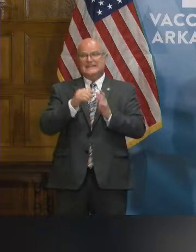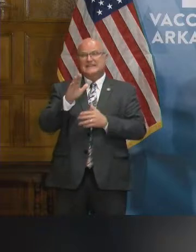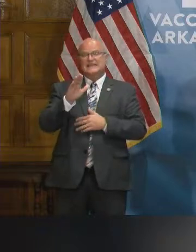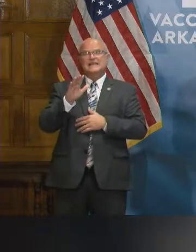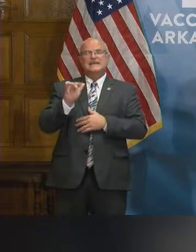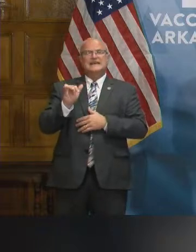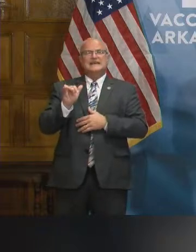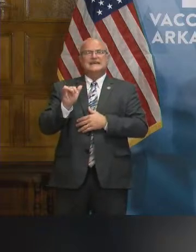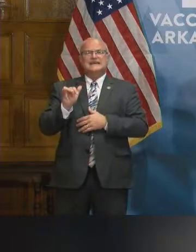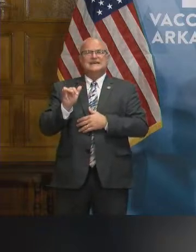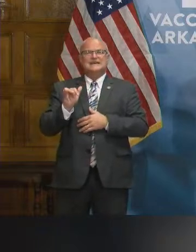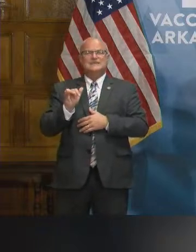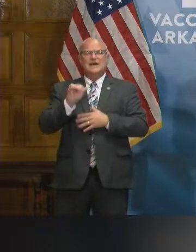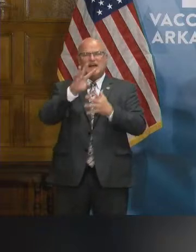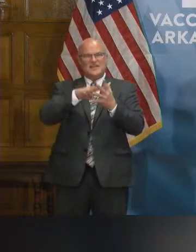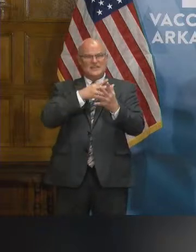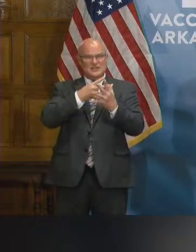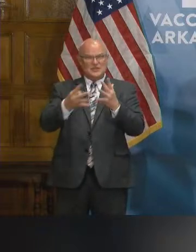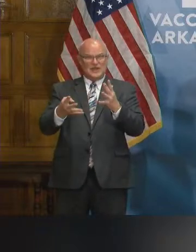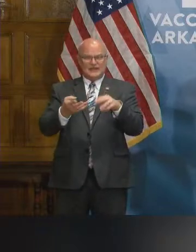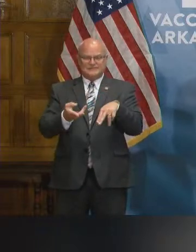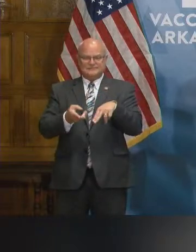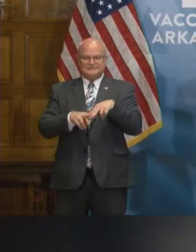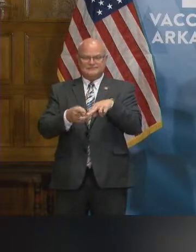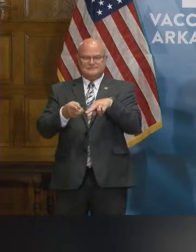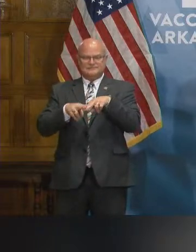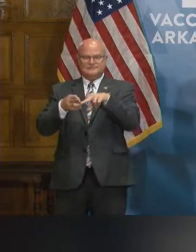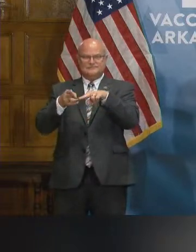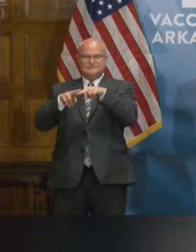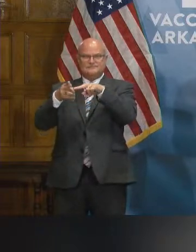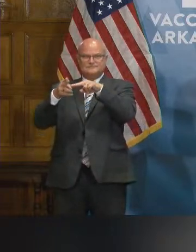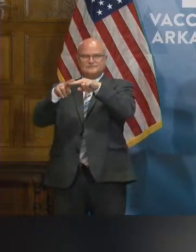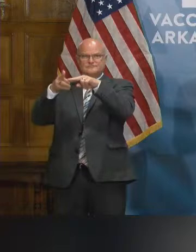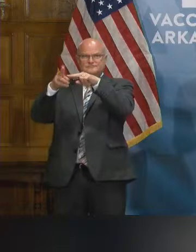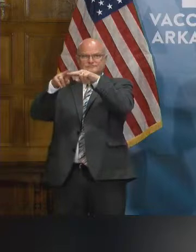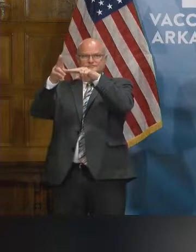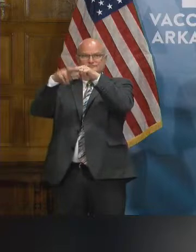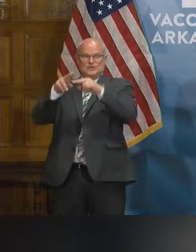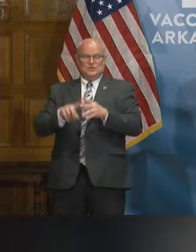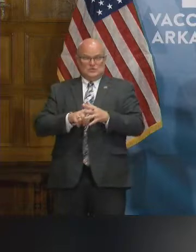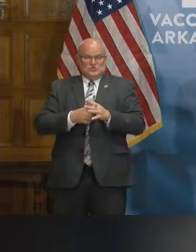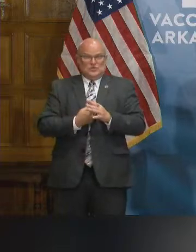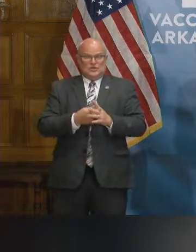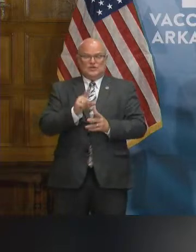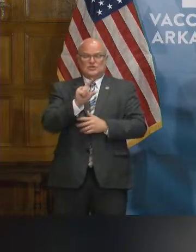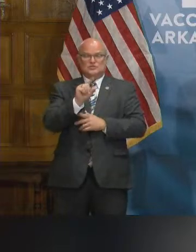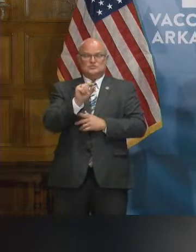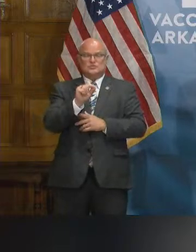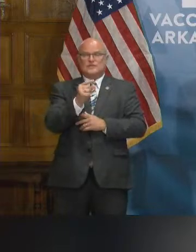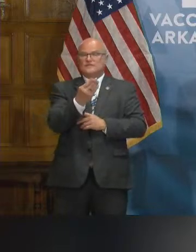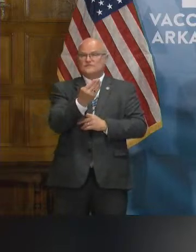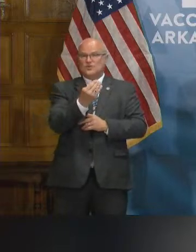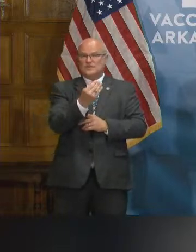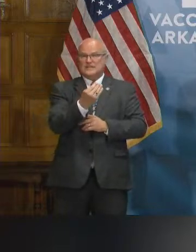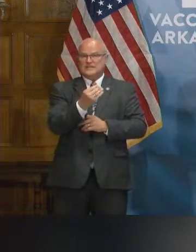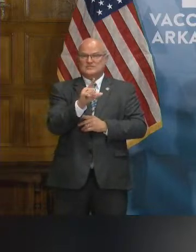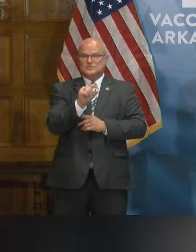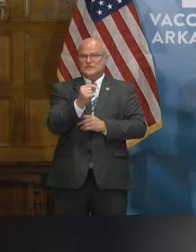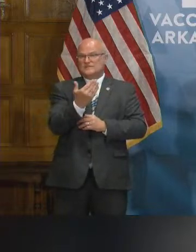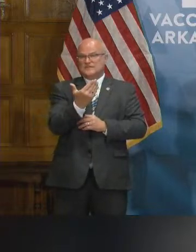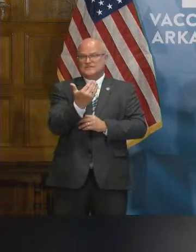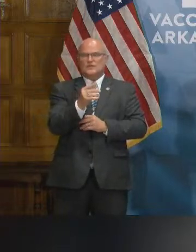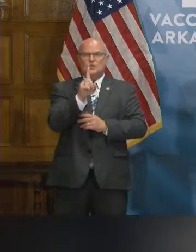by the graph and the increase where we started out in 2014 and 15